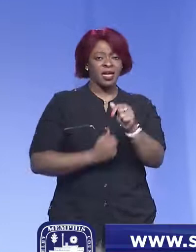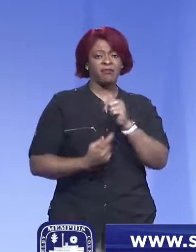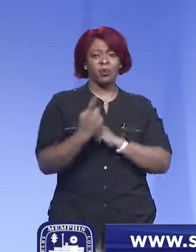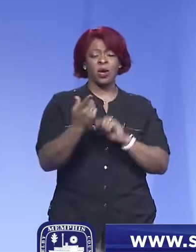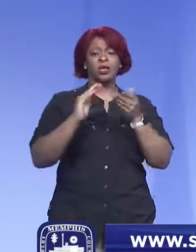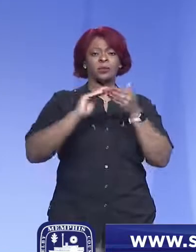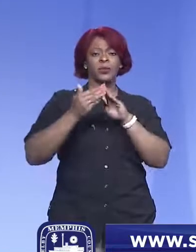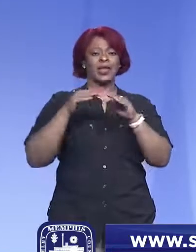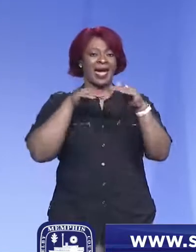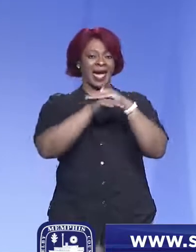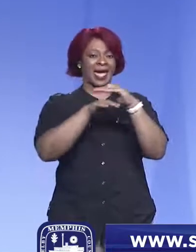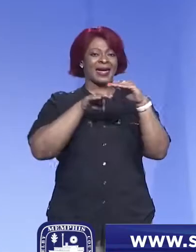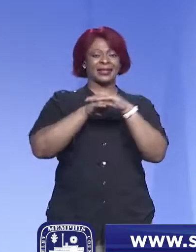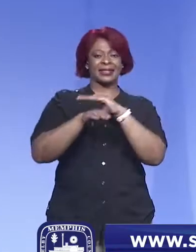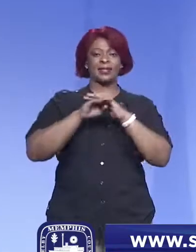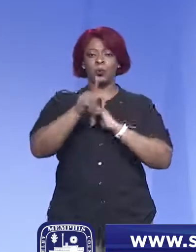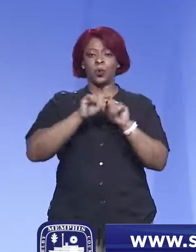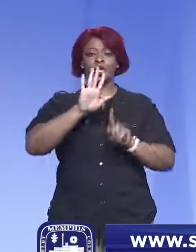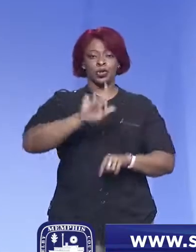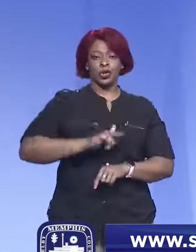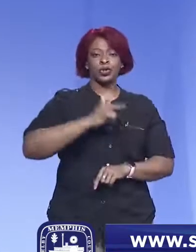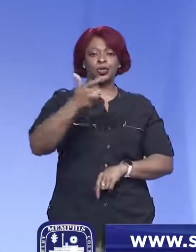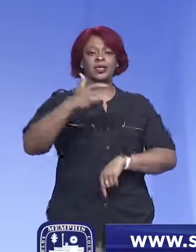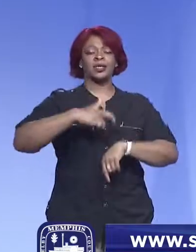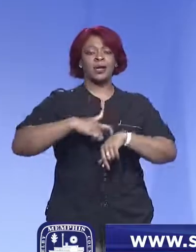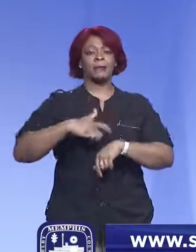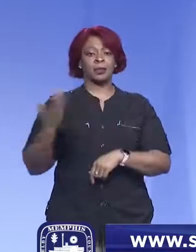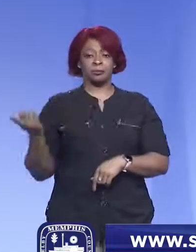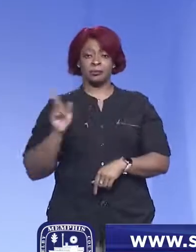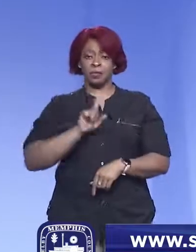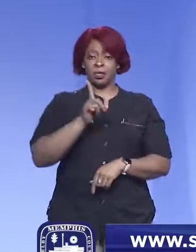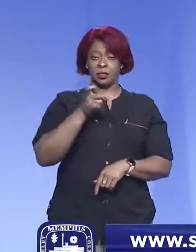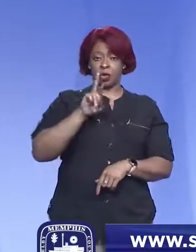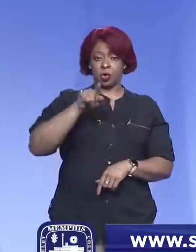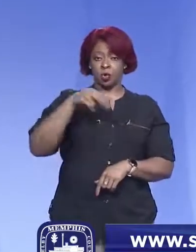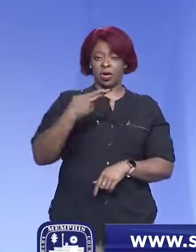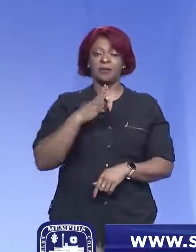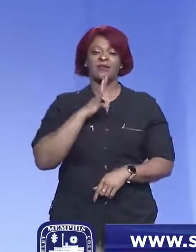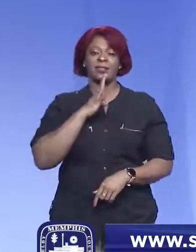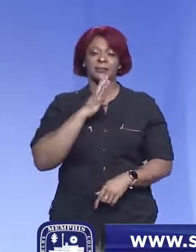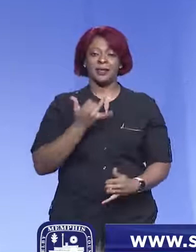community to access it when it is your time. But I'm going to invite Dr. Randolph to come speak.